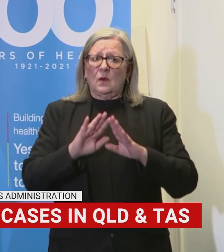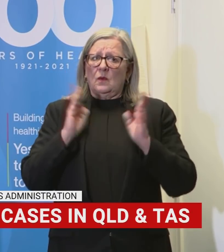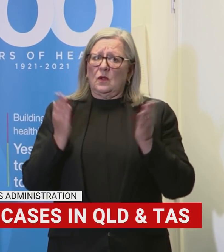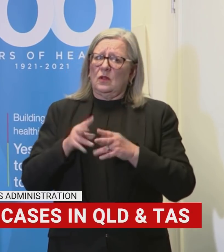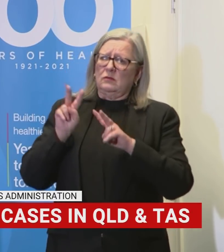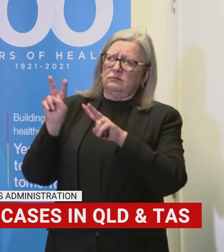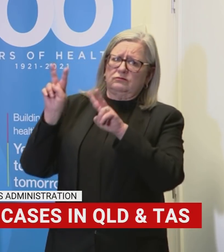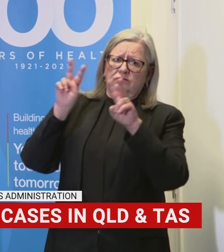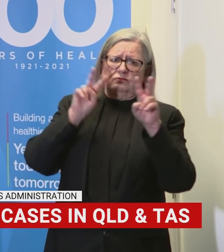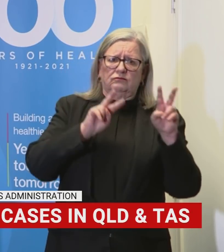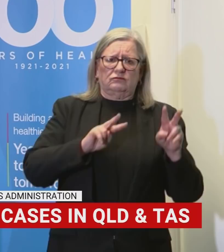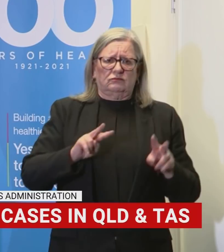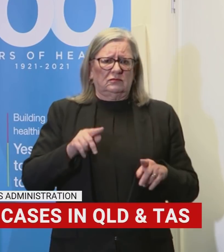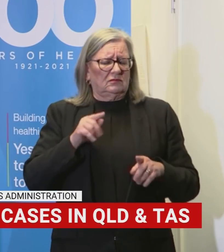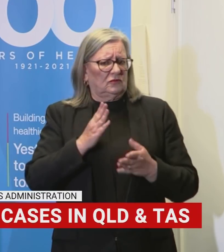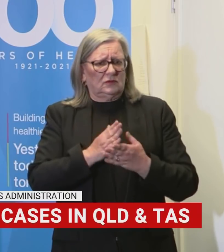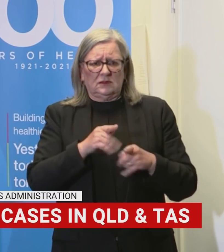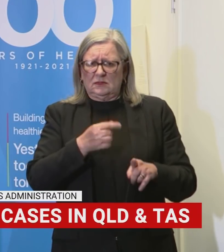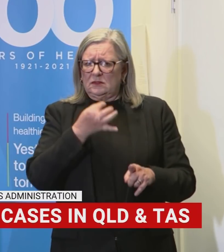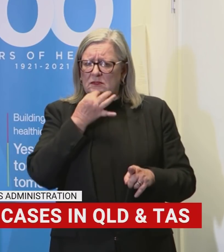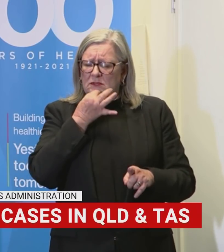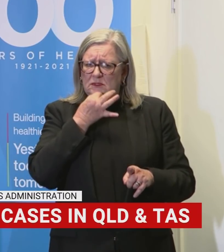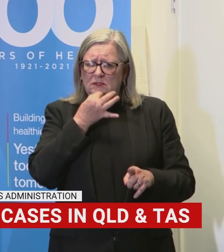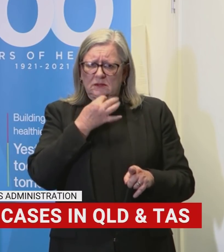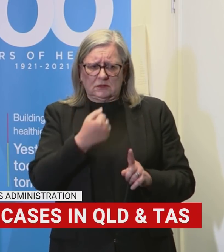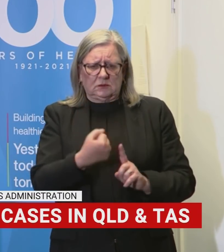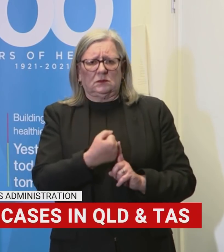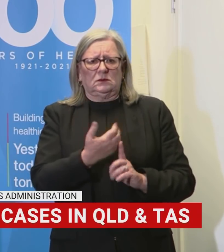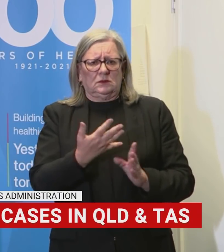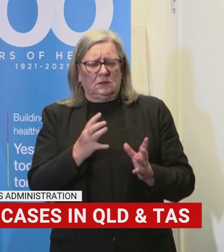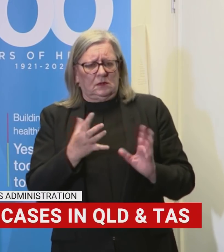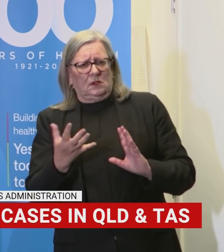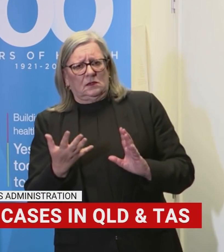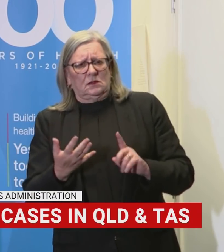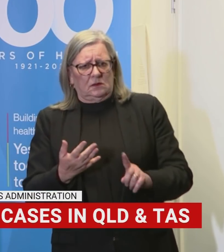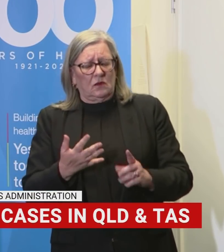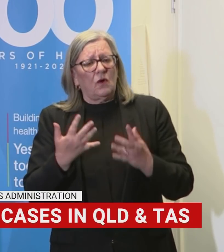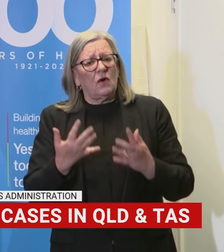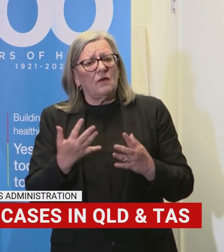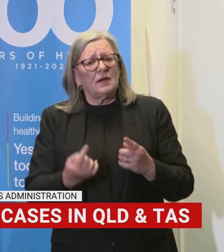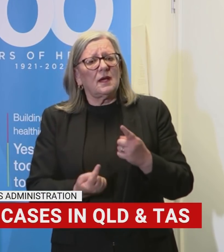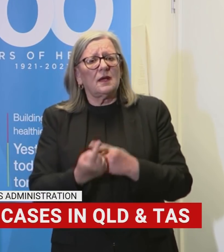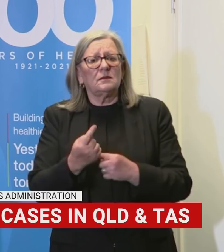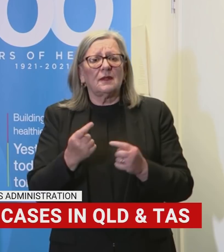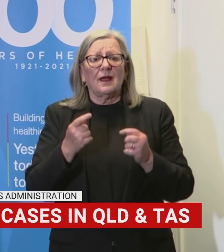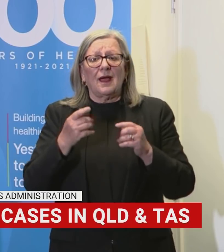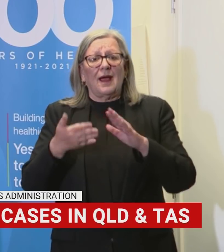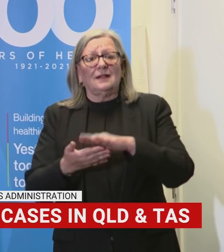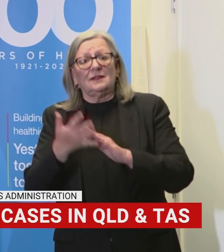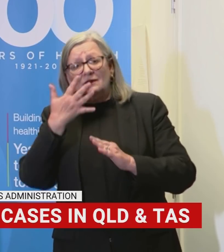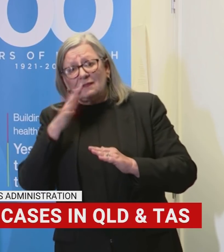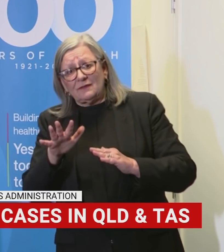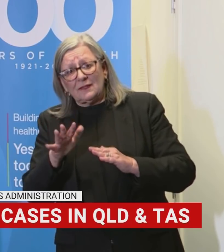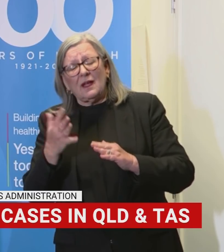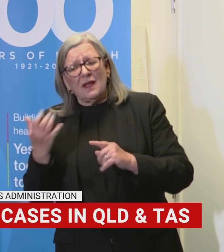side effect was much more common in people under 50, but it wasn't unknown in people over 50. So we're not at all surprised with the